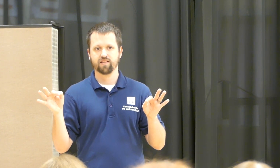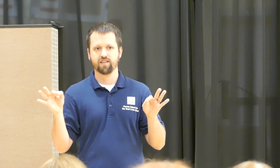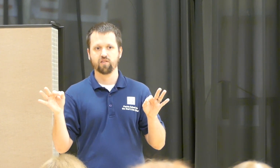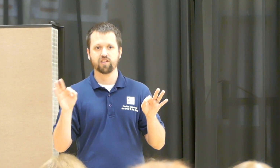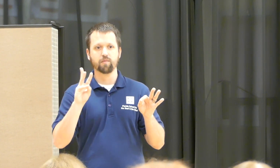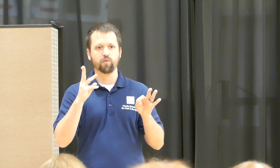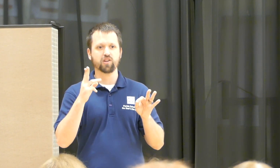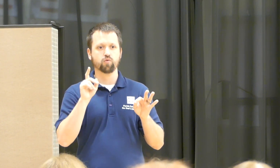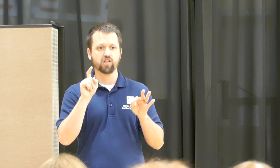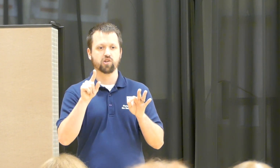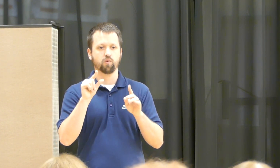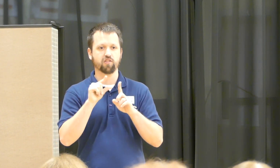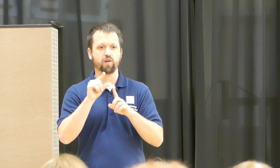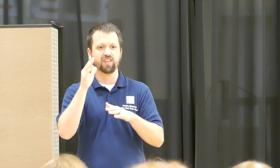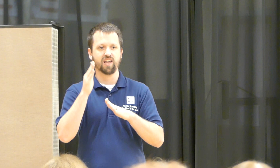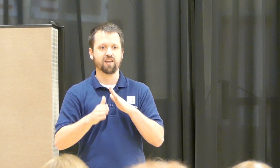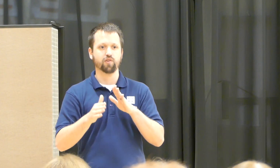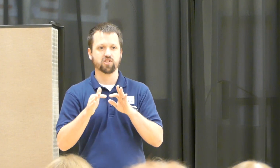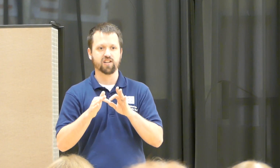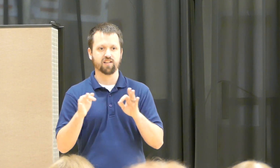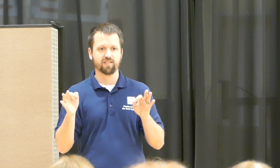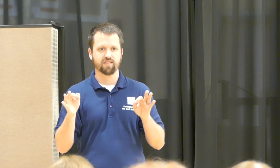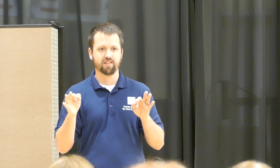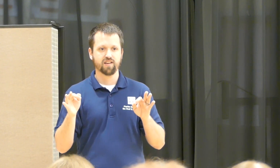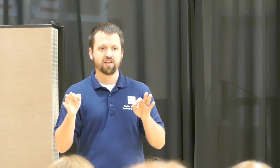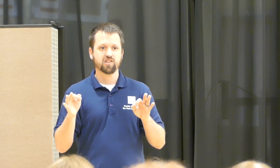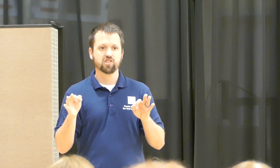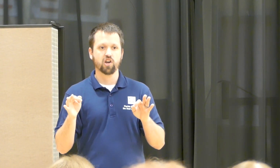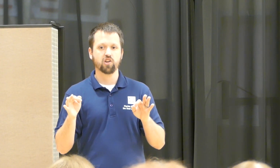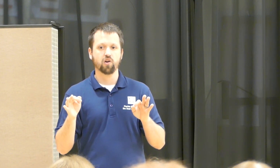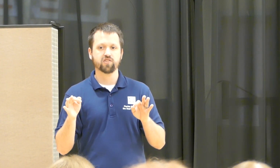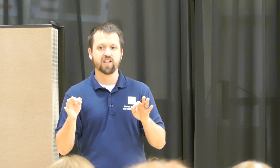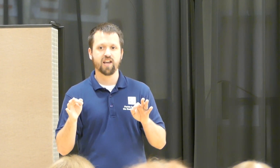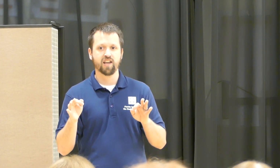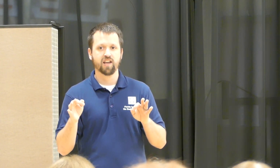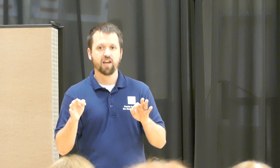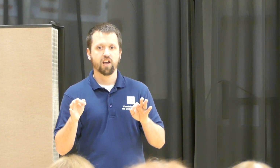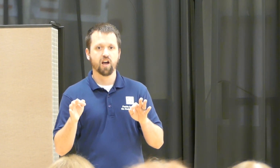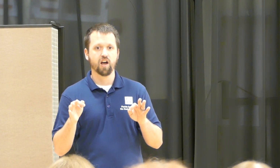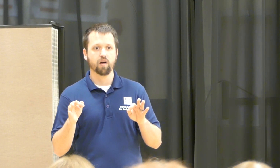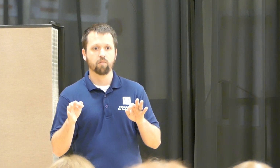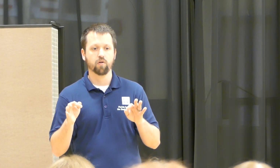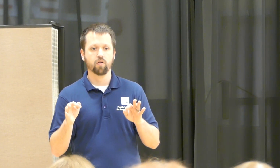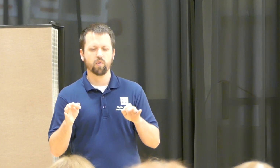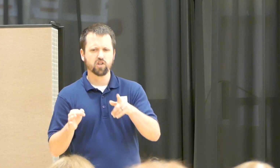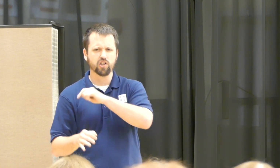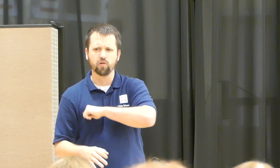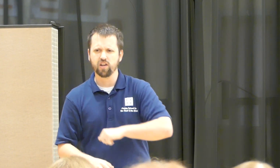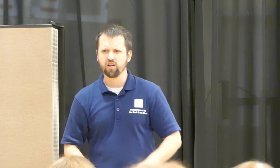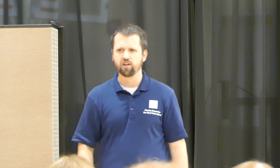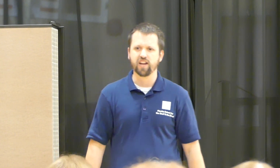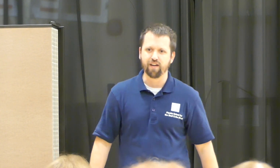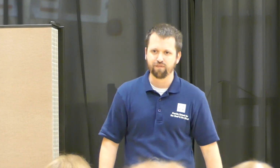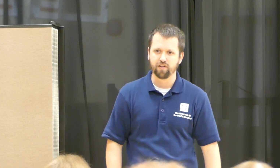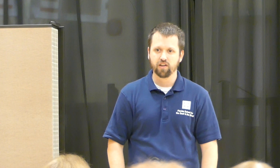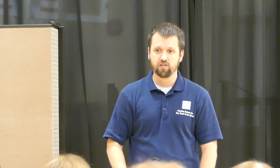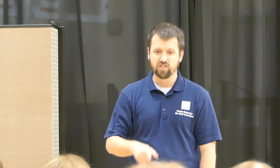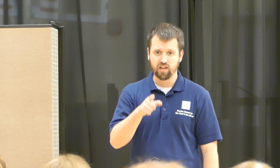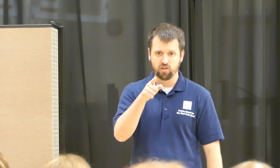So WH question words go at the end of your sentence. So you don't say, which are you, hearing or deaf? You say,